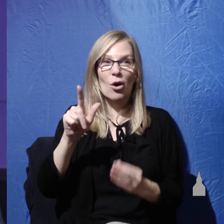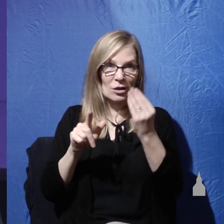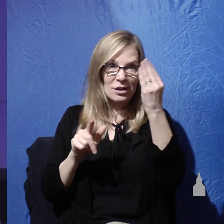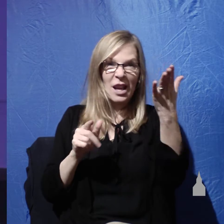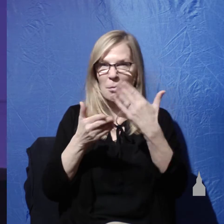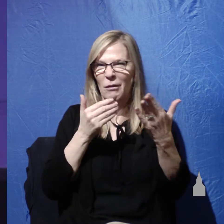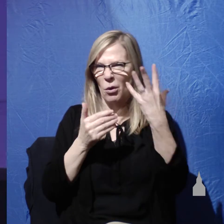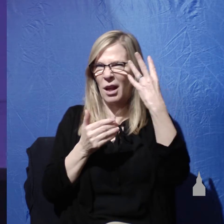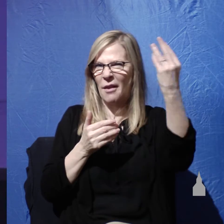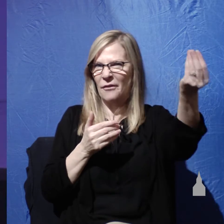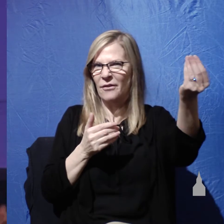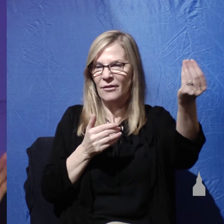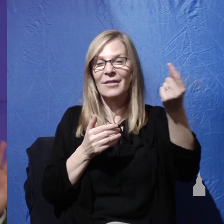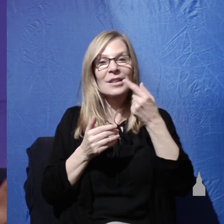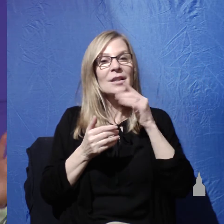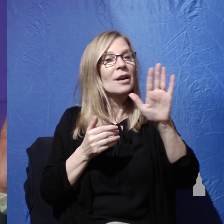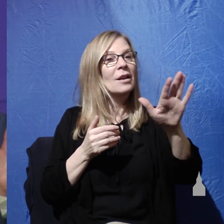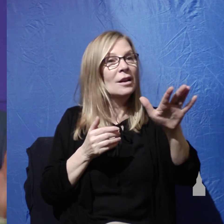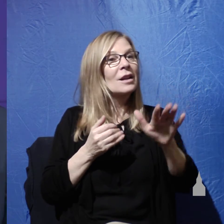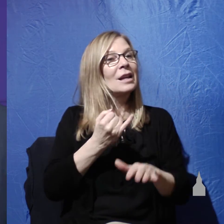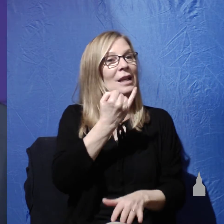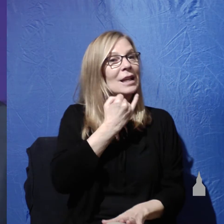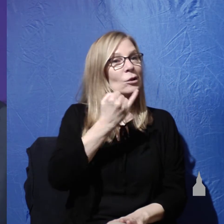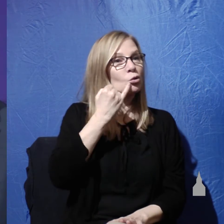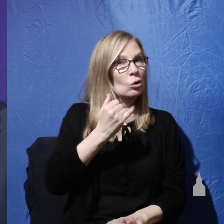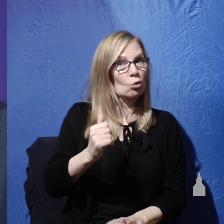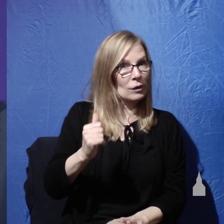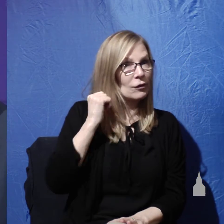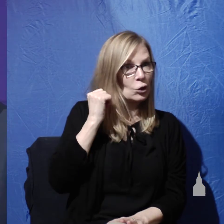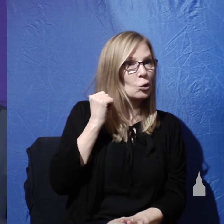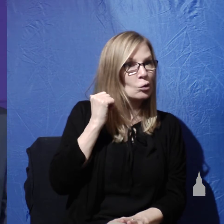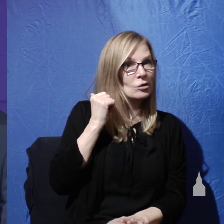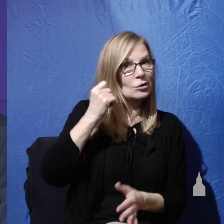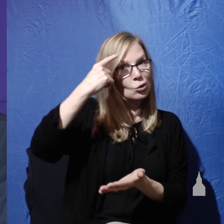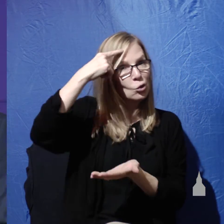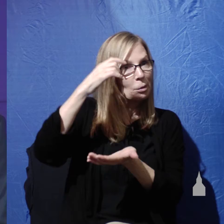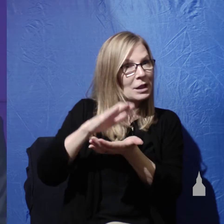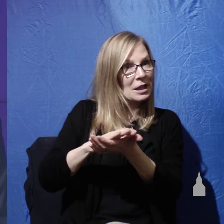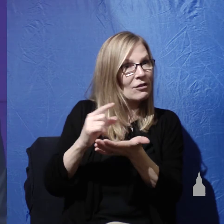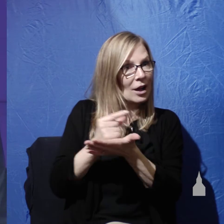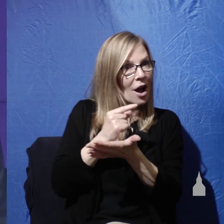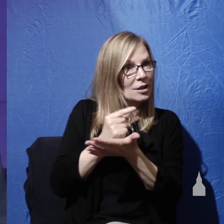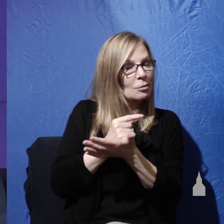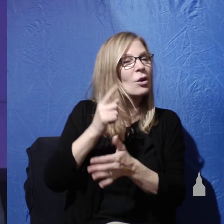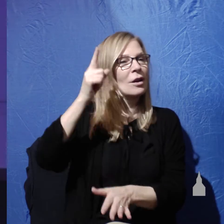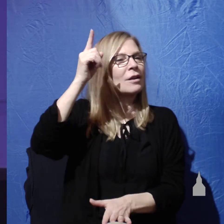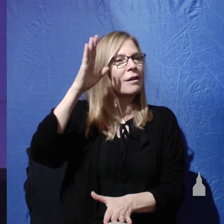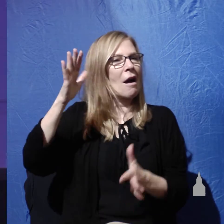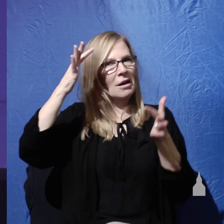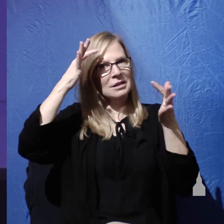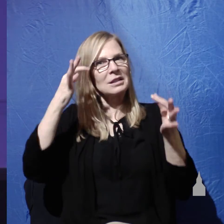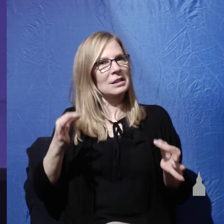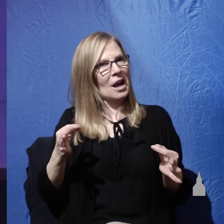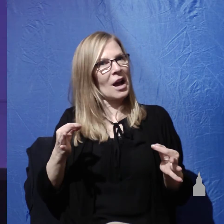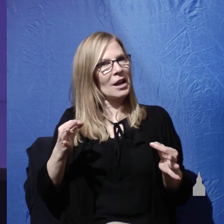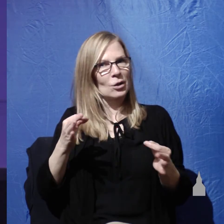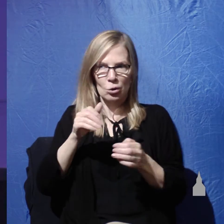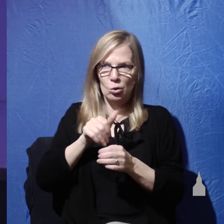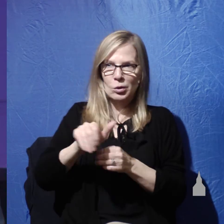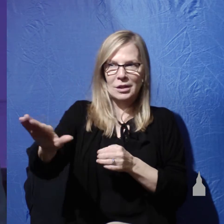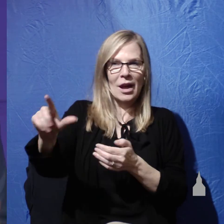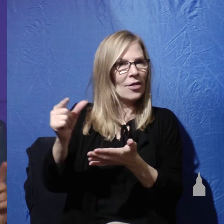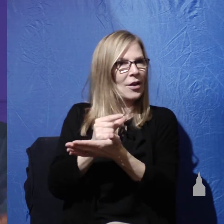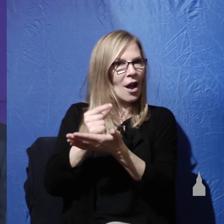before they left his residence was that with Israel's refusal to believe the gospel, God has determined to send